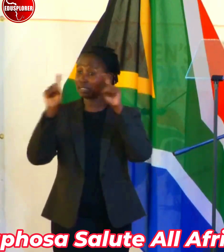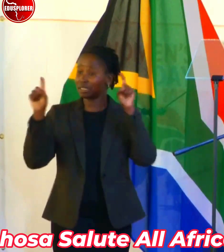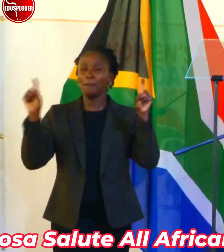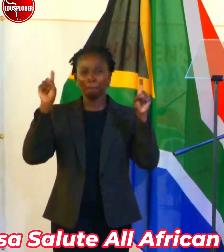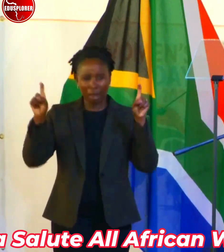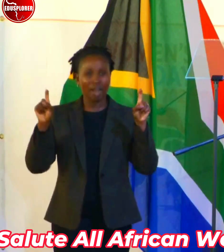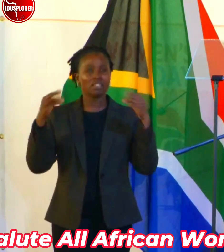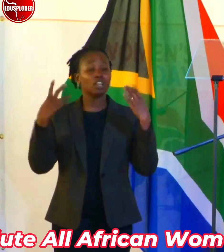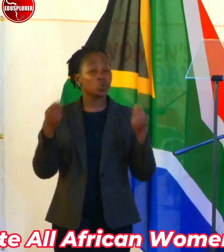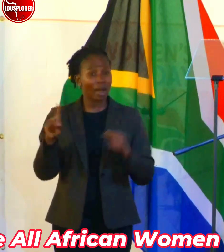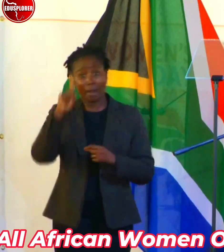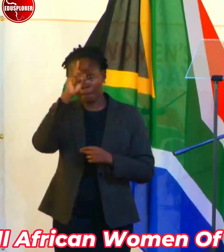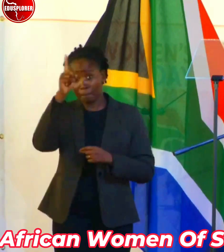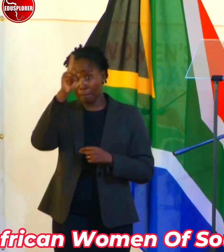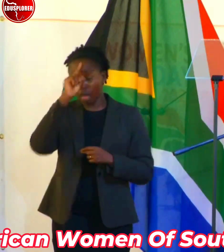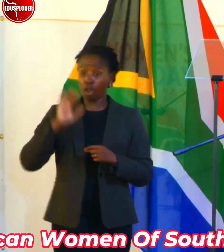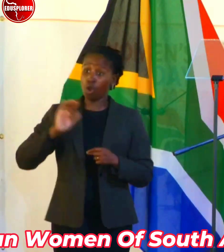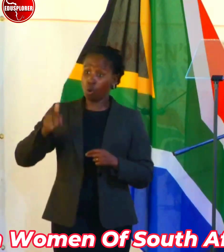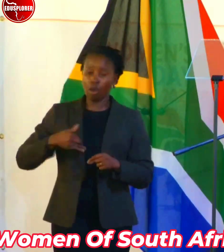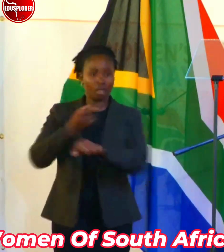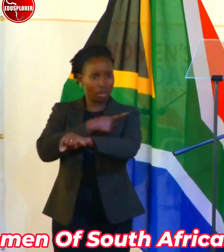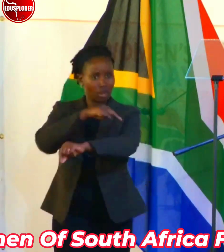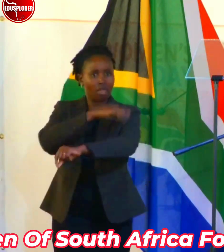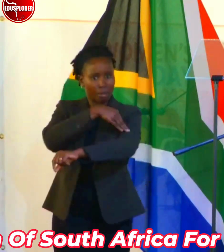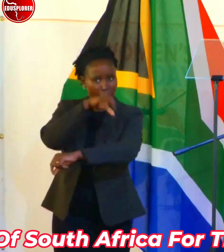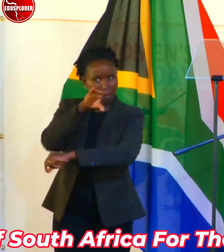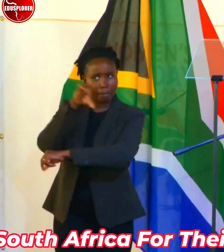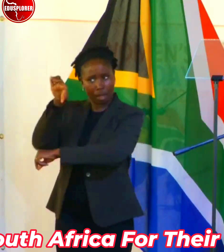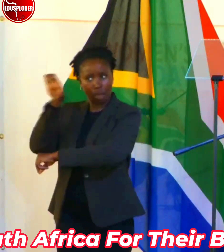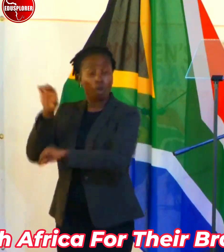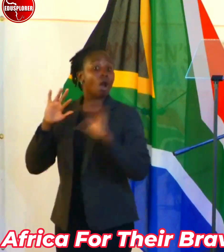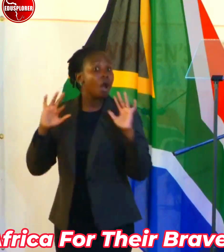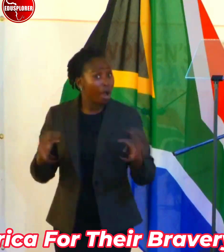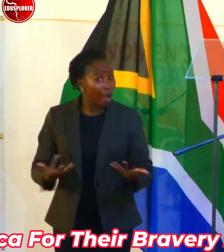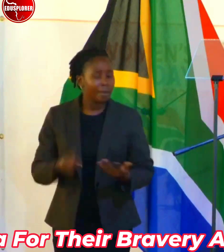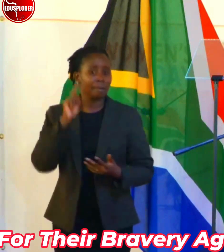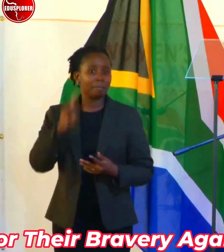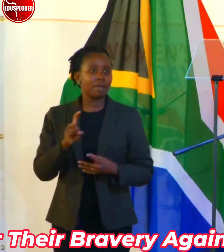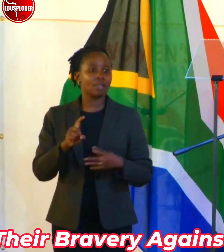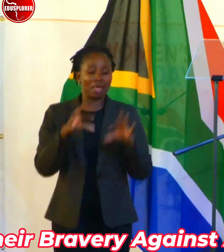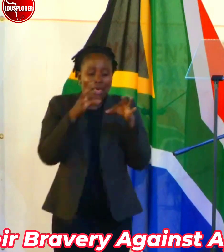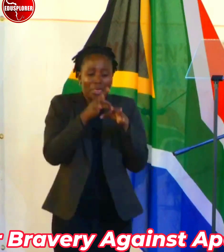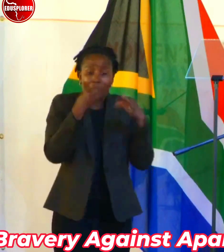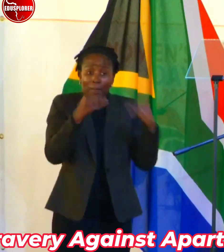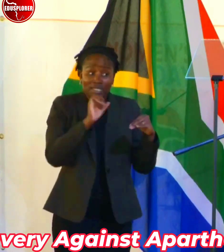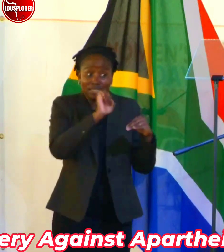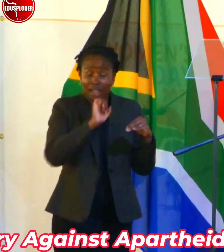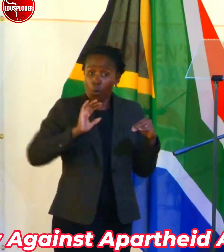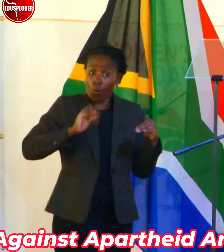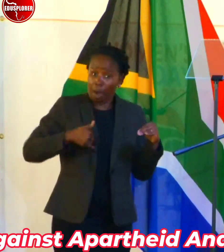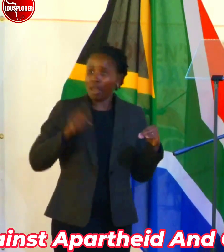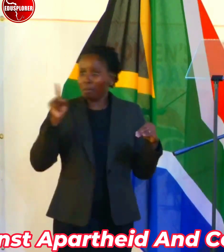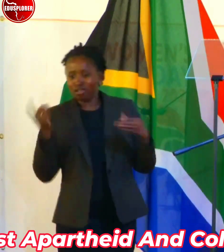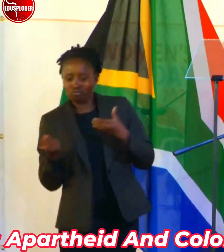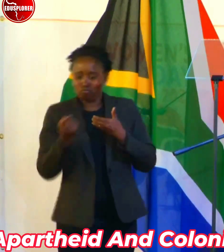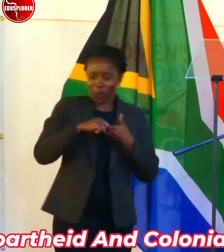empowerment by partnering with small businesses that are led and owned by women as part of